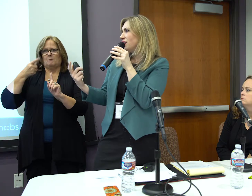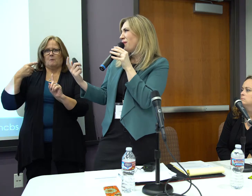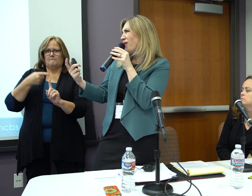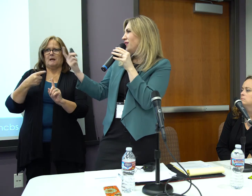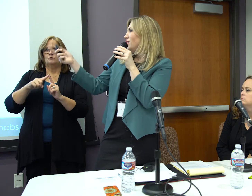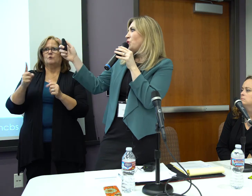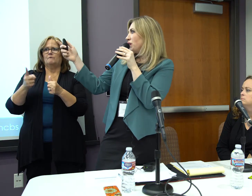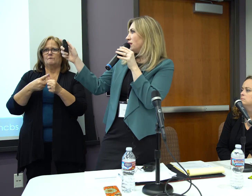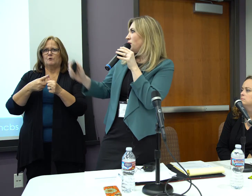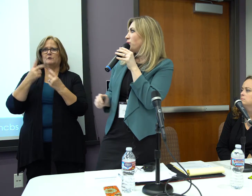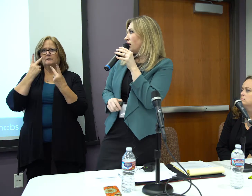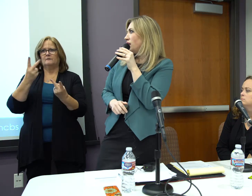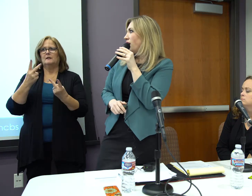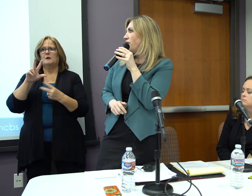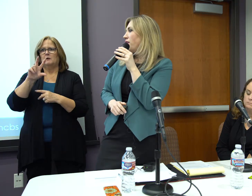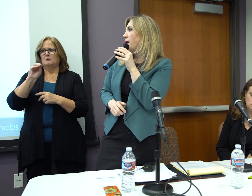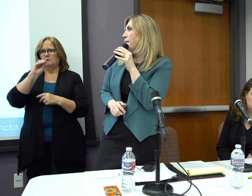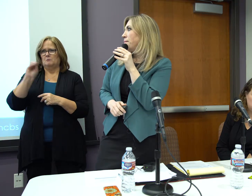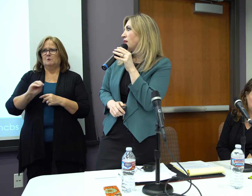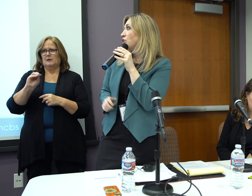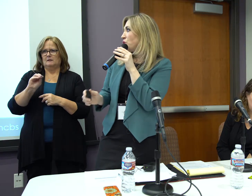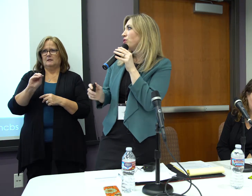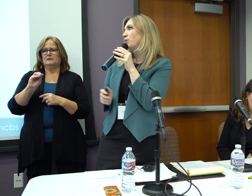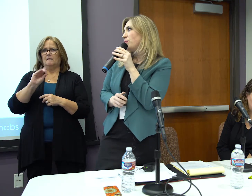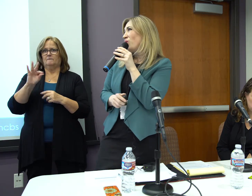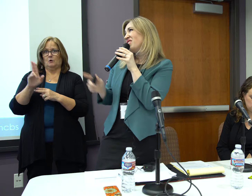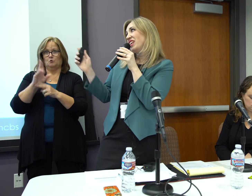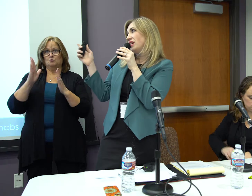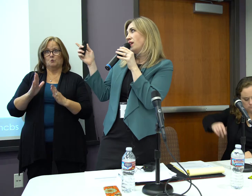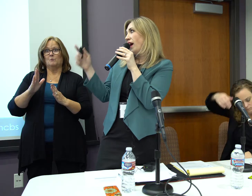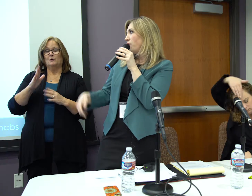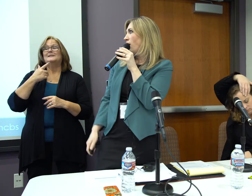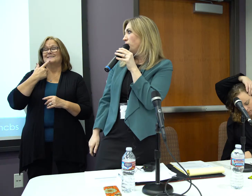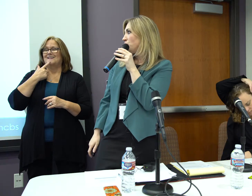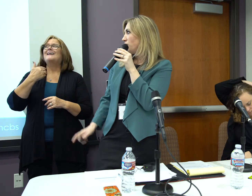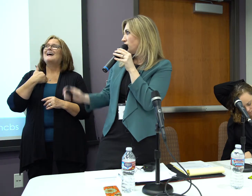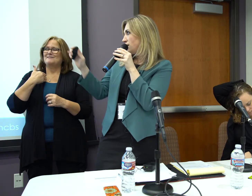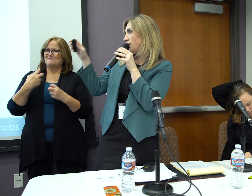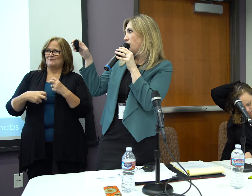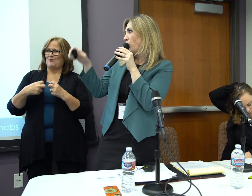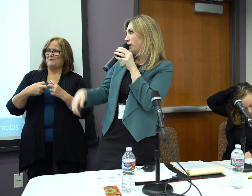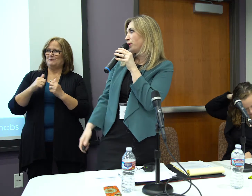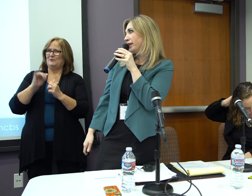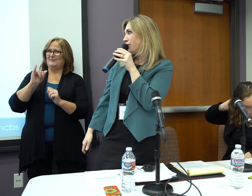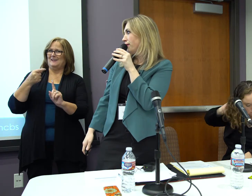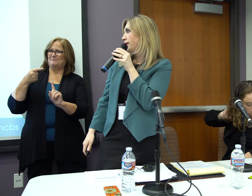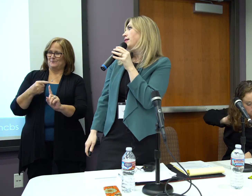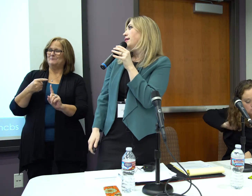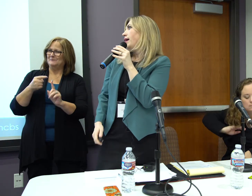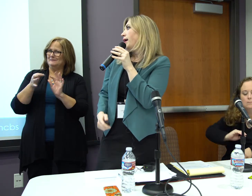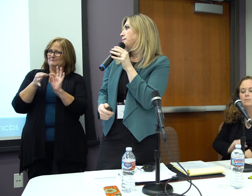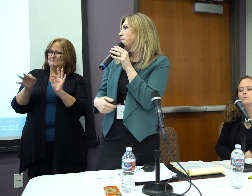round of visits, about 30-something% of consumers who we spoke with said they did have problems with this point in